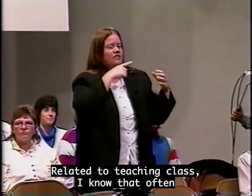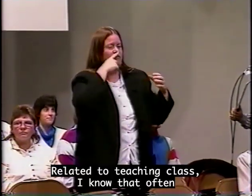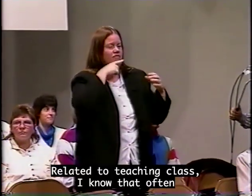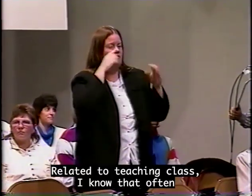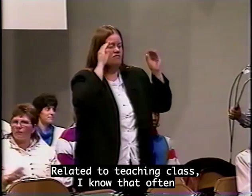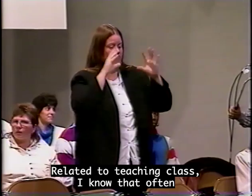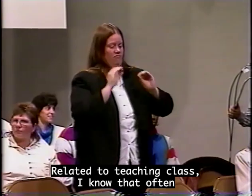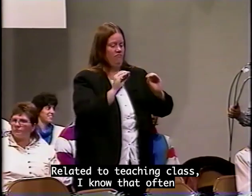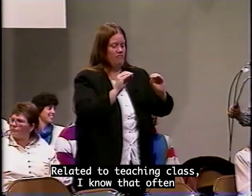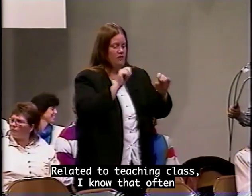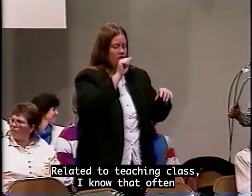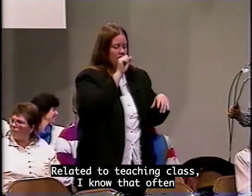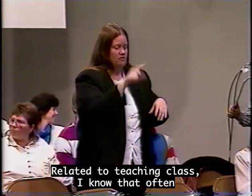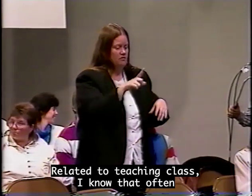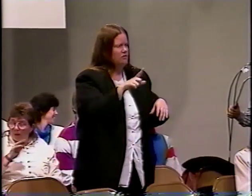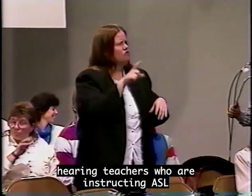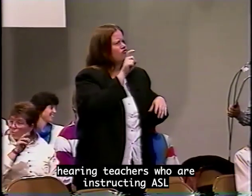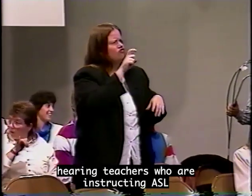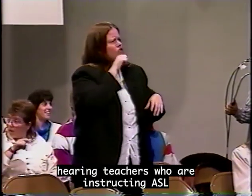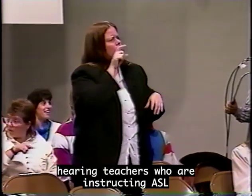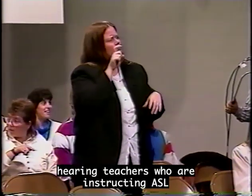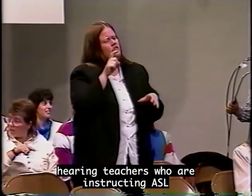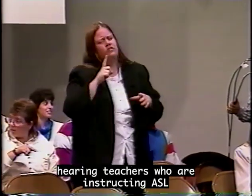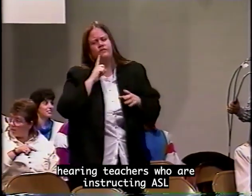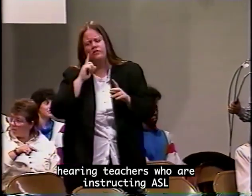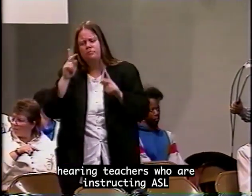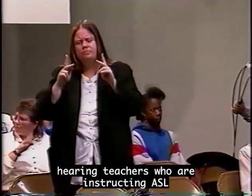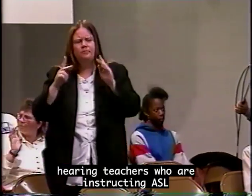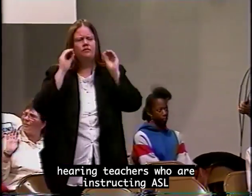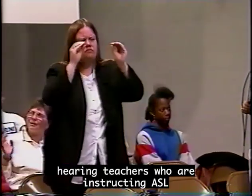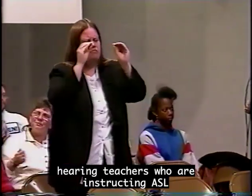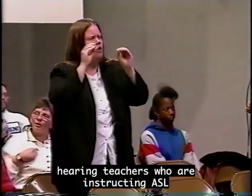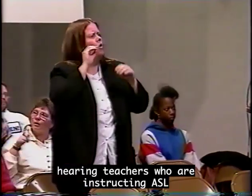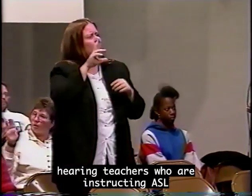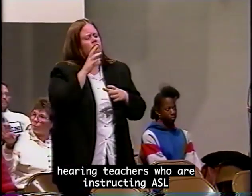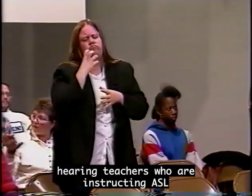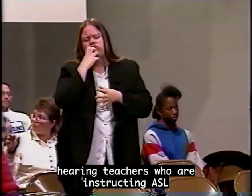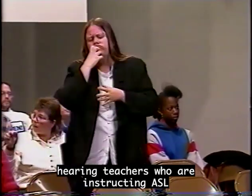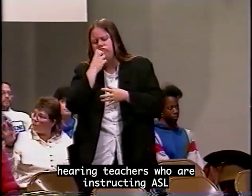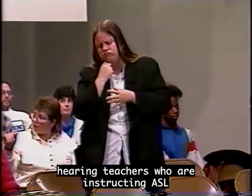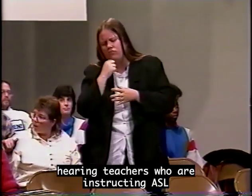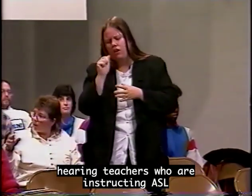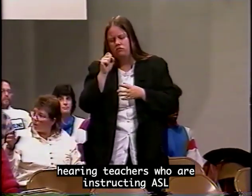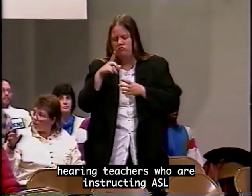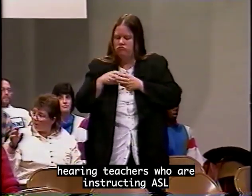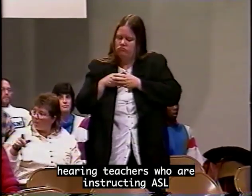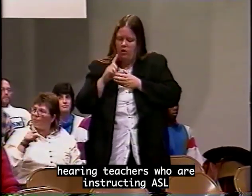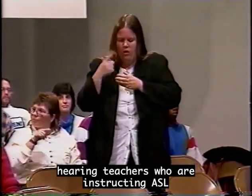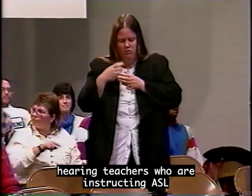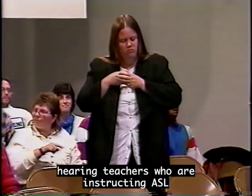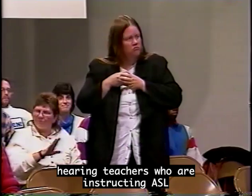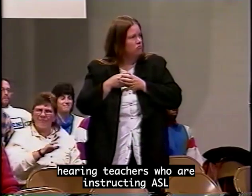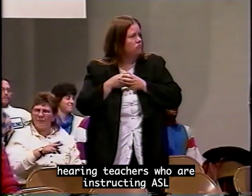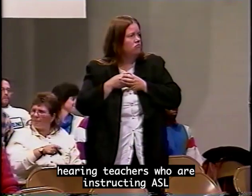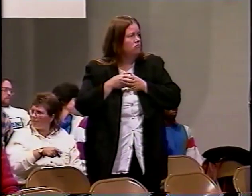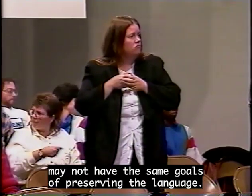Related to teaching class, I know that often hearing teachers who are instructing ASL